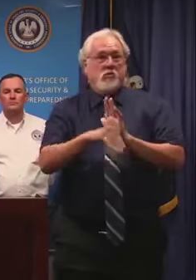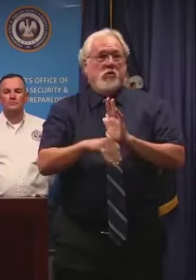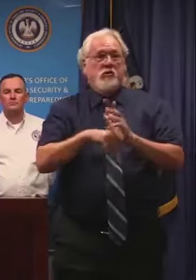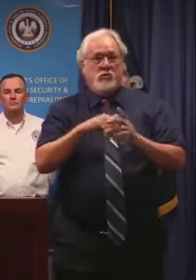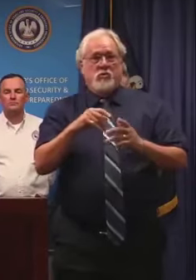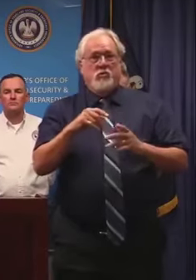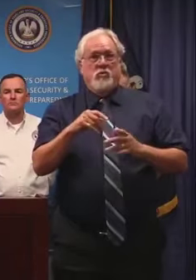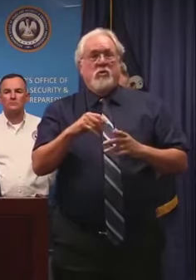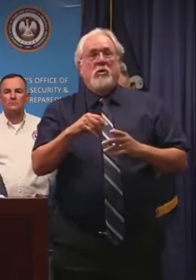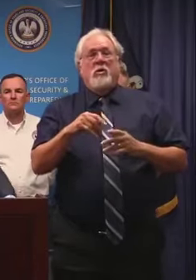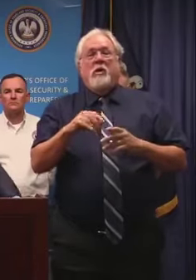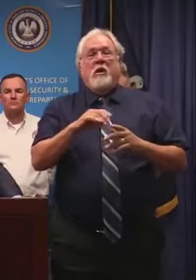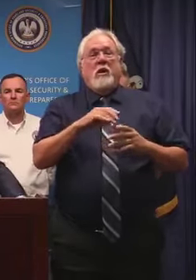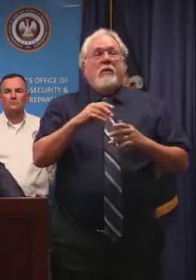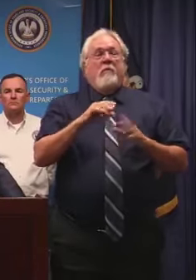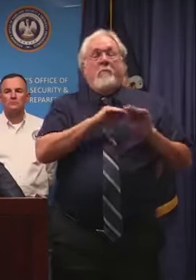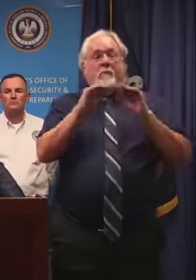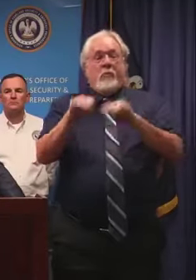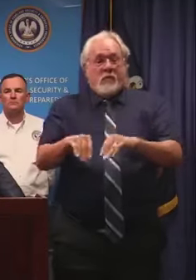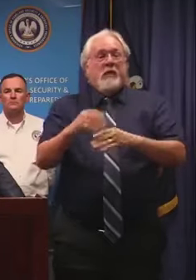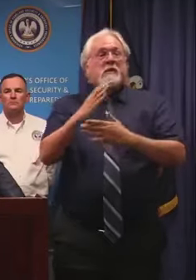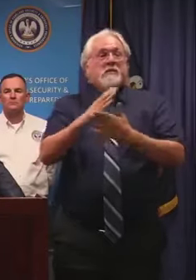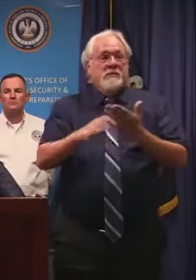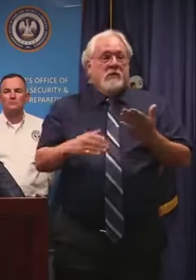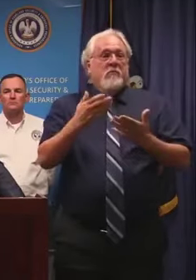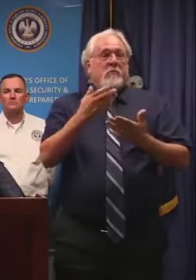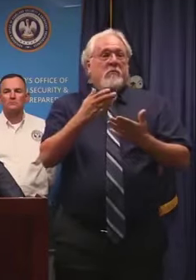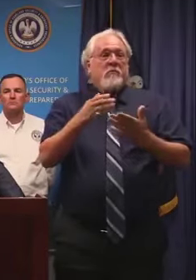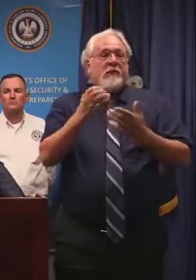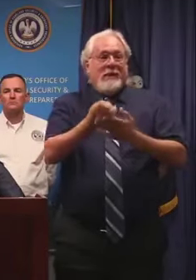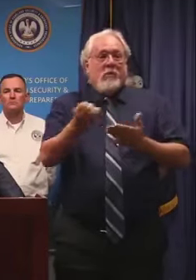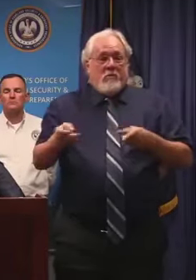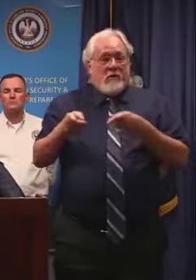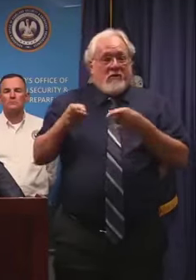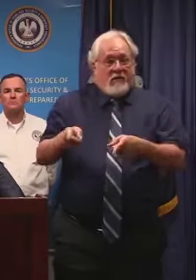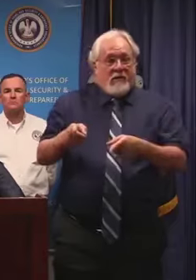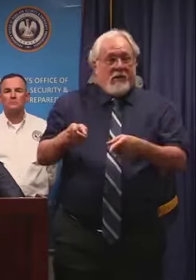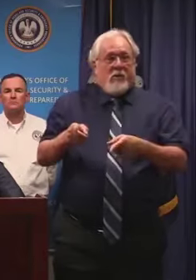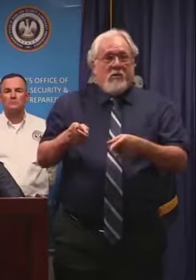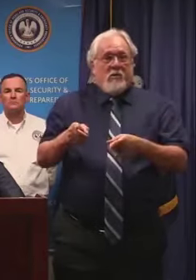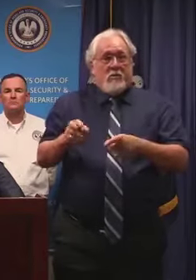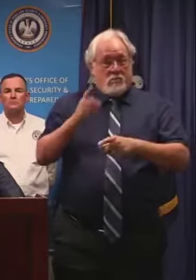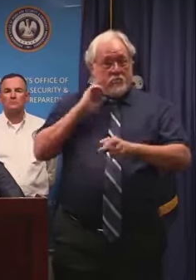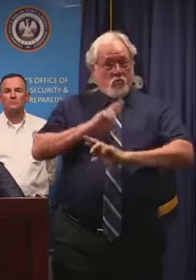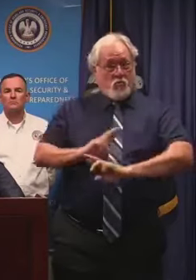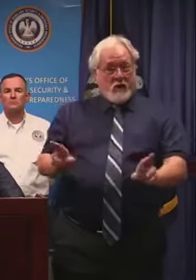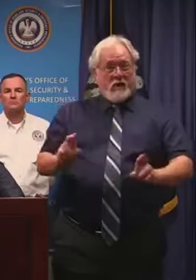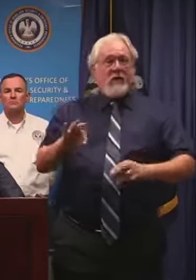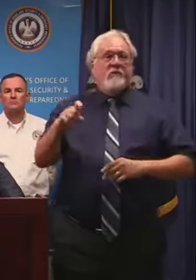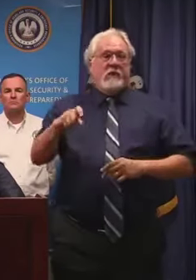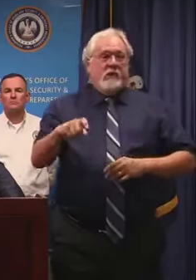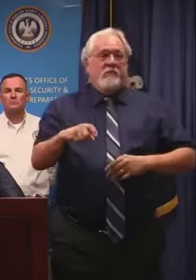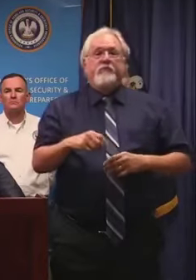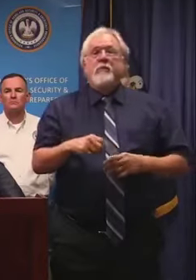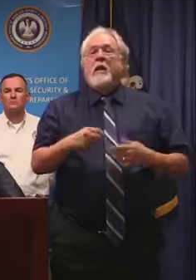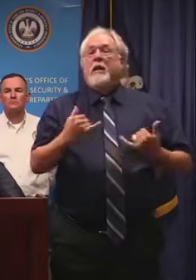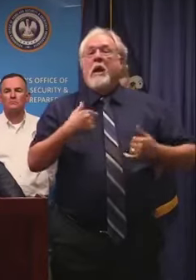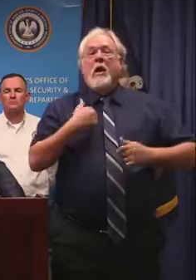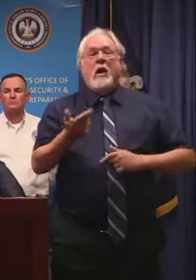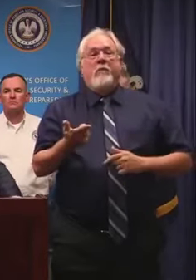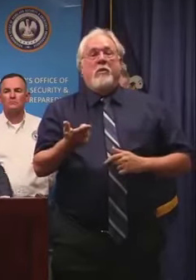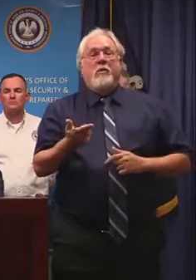include pre-positioning some assets in New Orleans should they be necessary. At this point in time, I'm